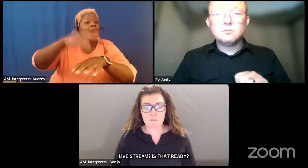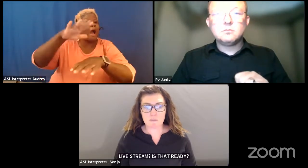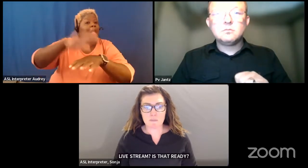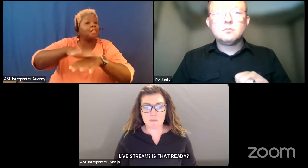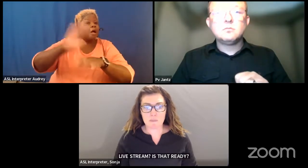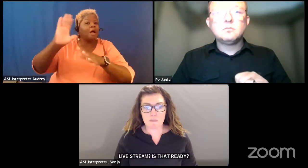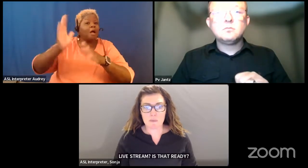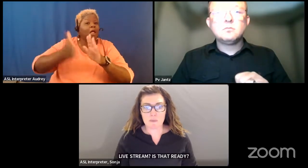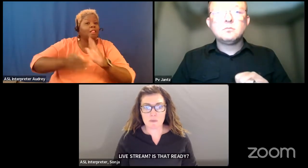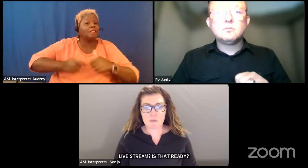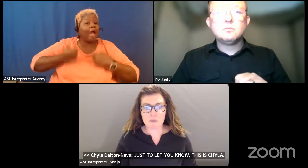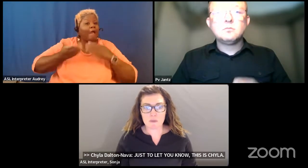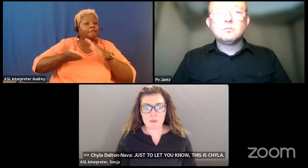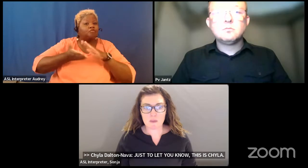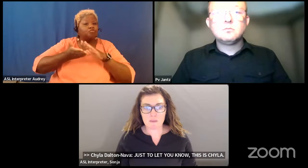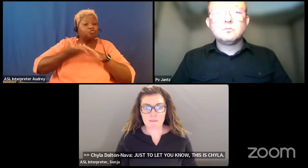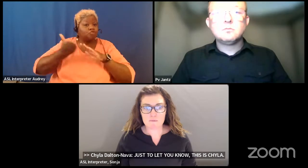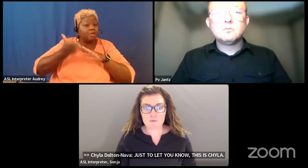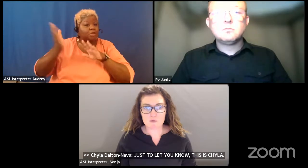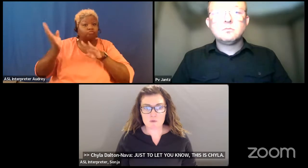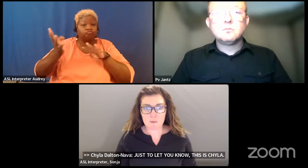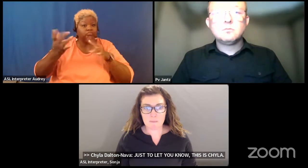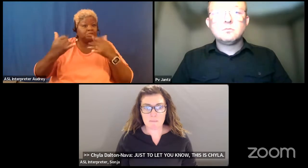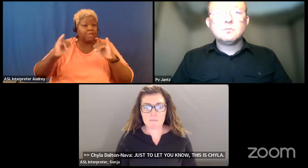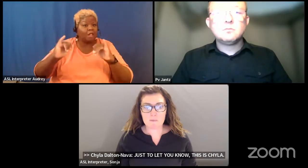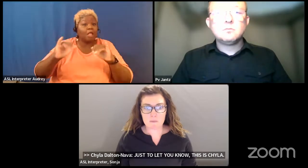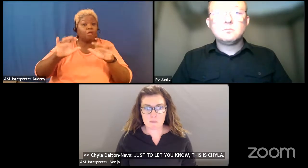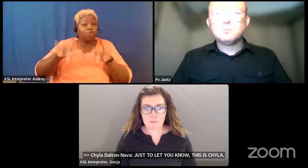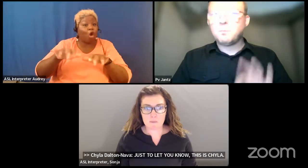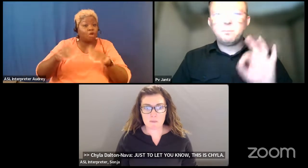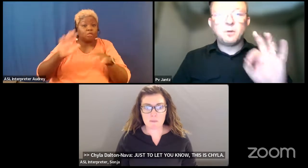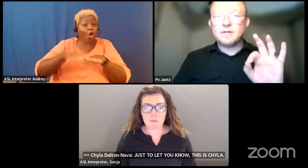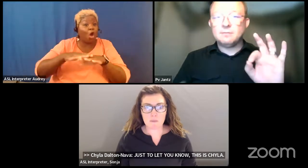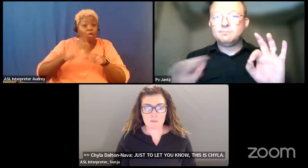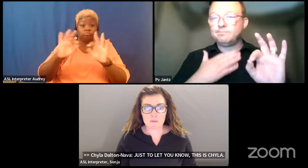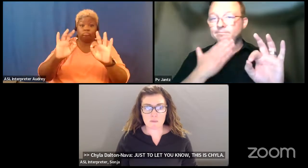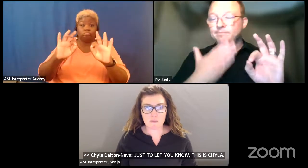going and CART is still running, so we should be good.